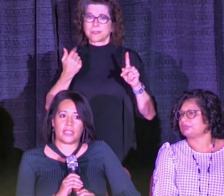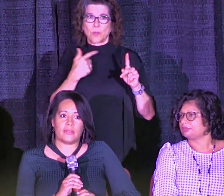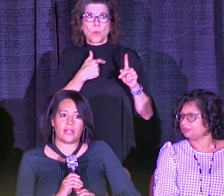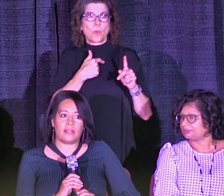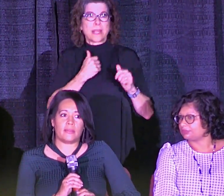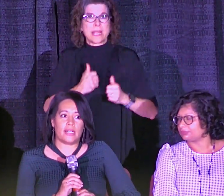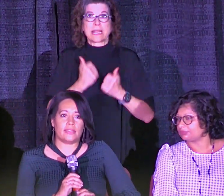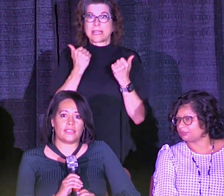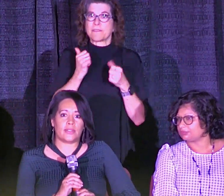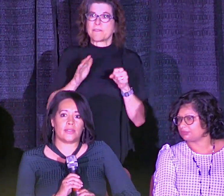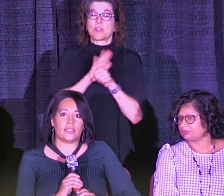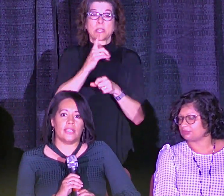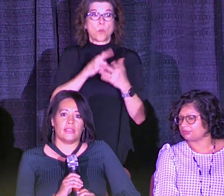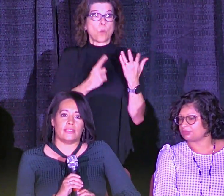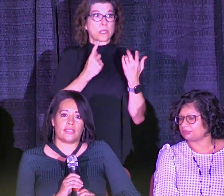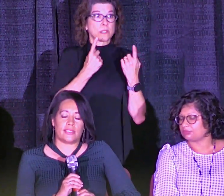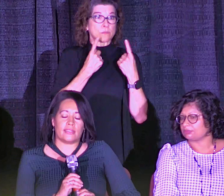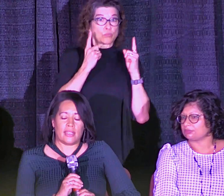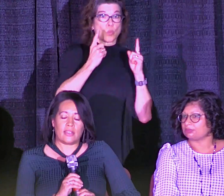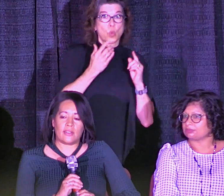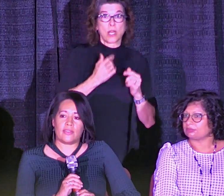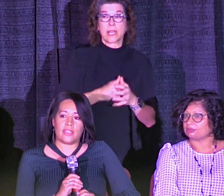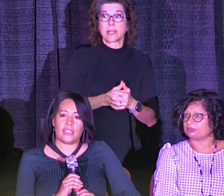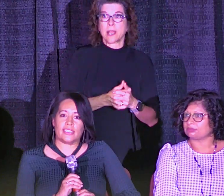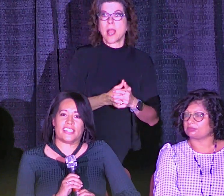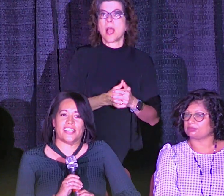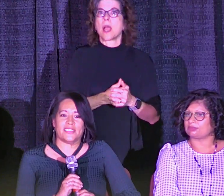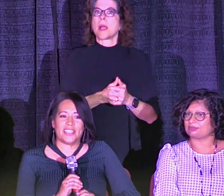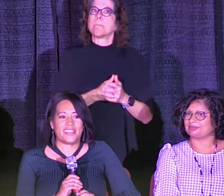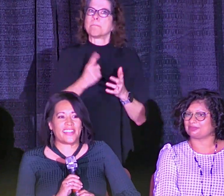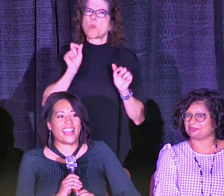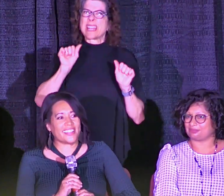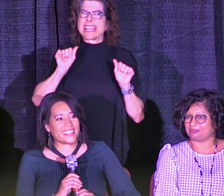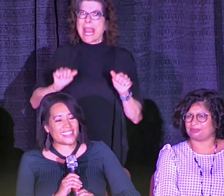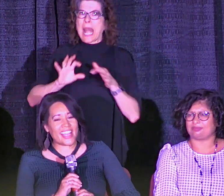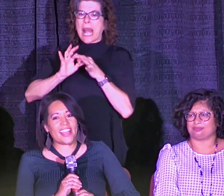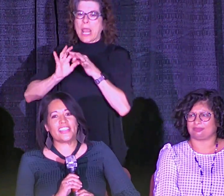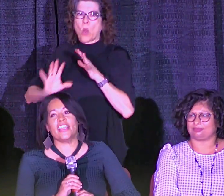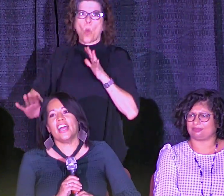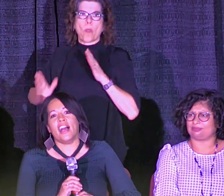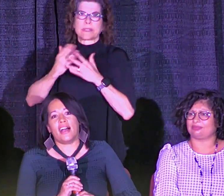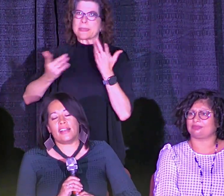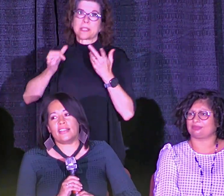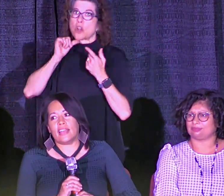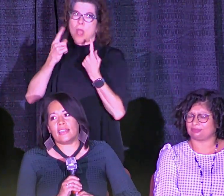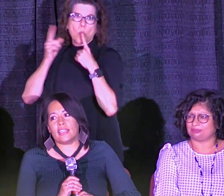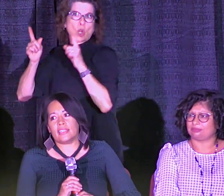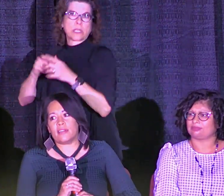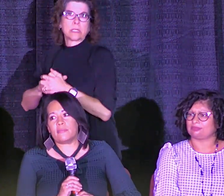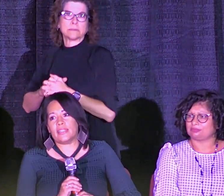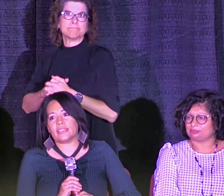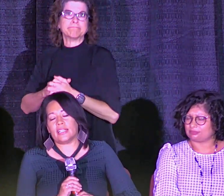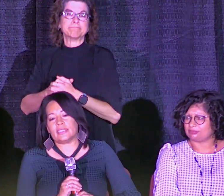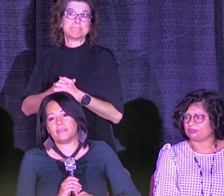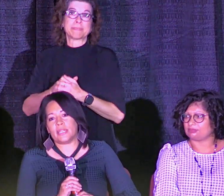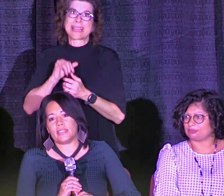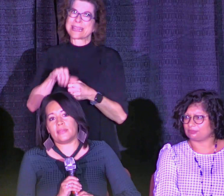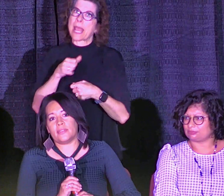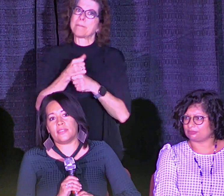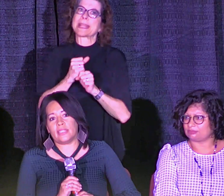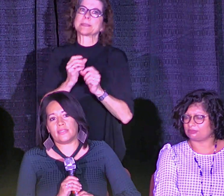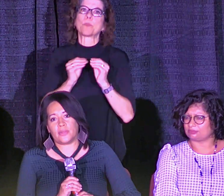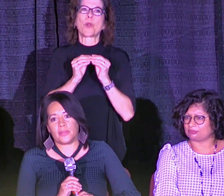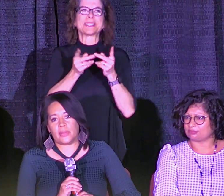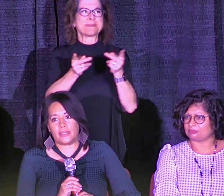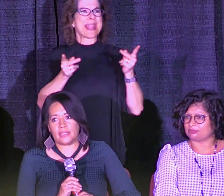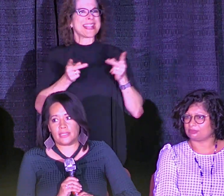what's working well, but also just let go of the things that we know aren't. And I think that makes a lot of space to